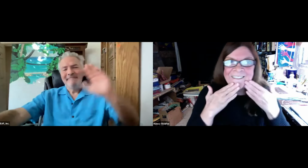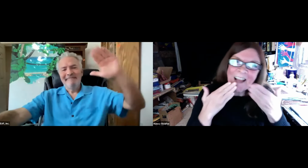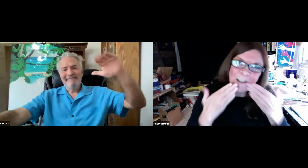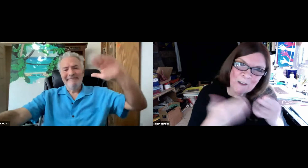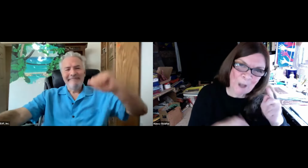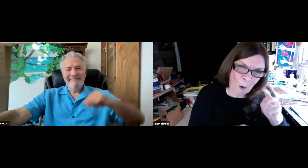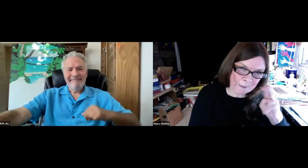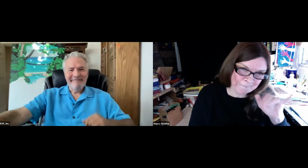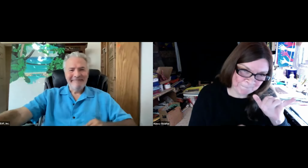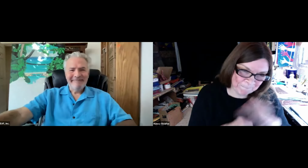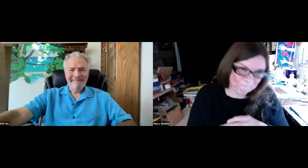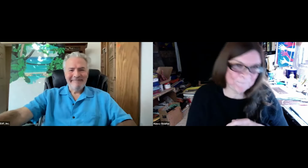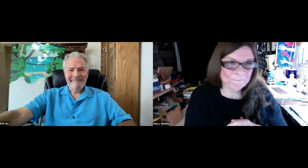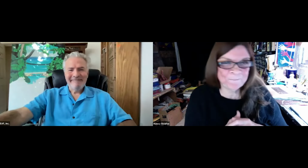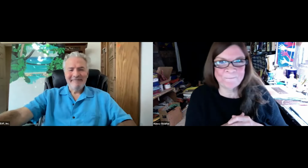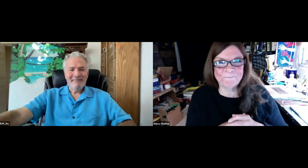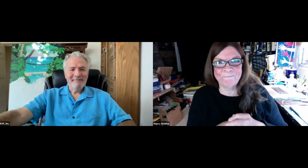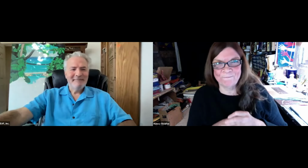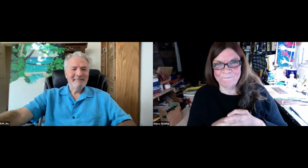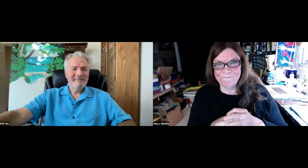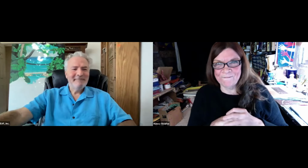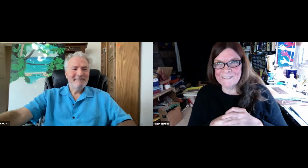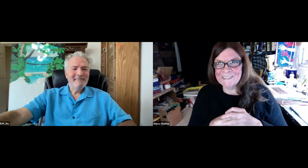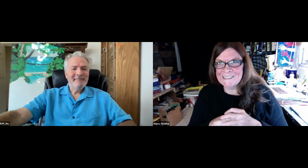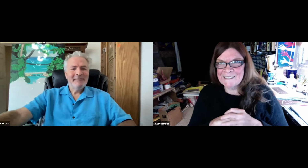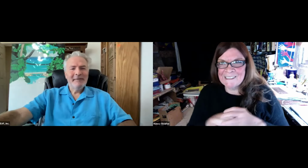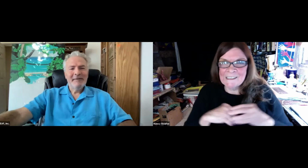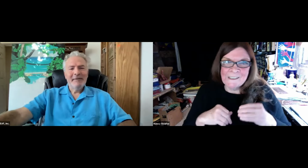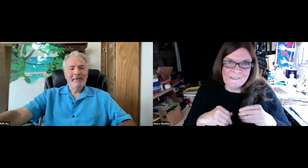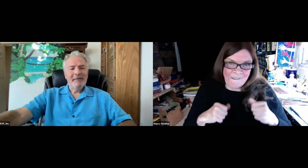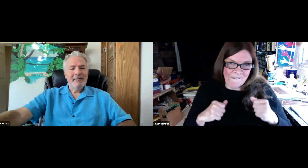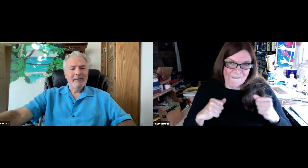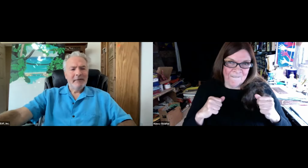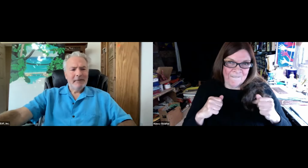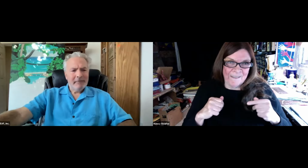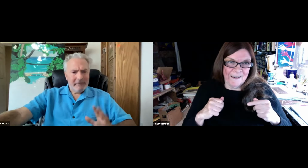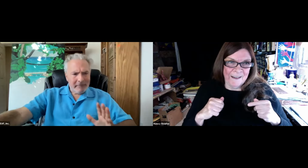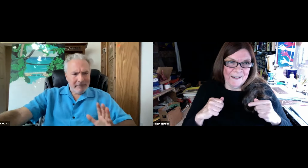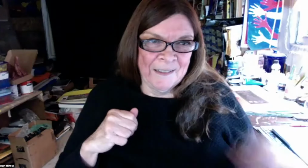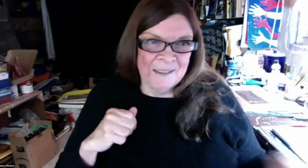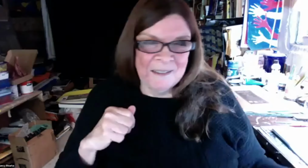and I'm going to turn my camera off. you in a little bit. Tony, thank you again.